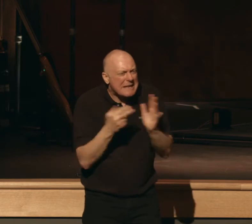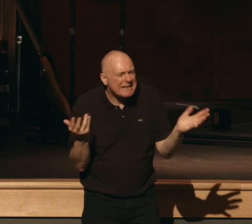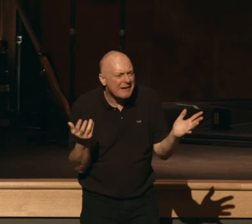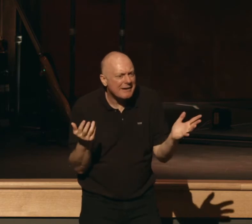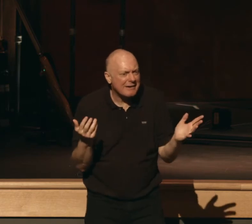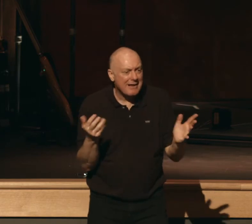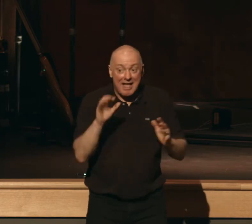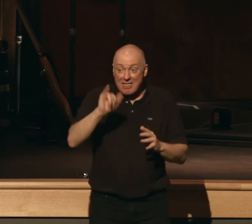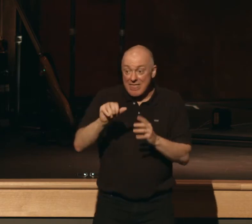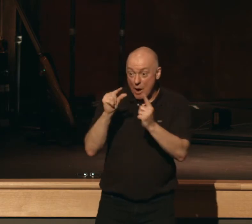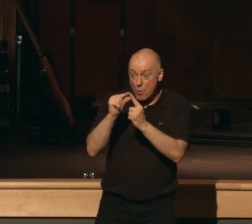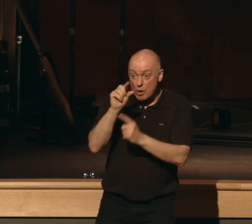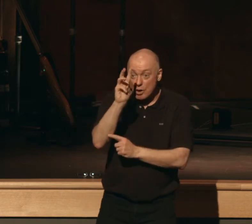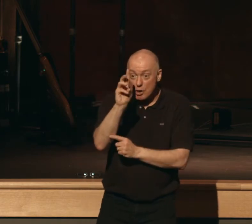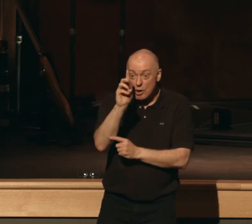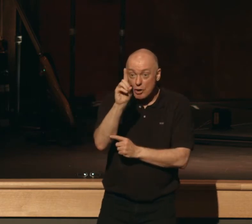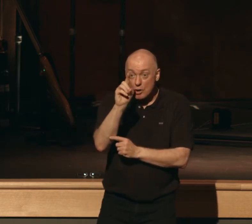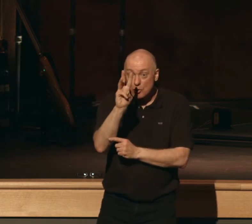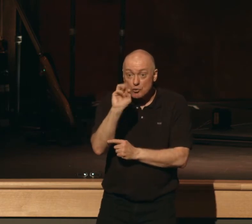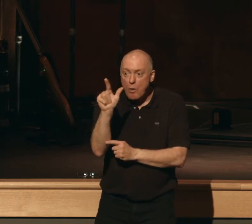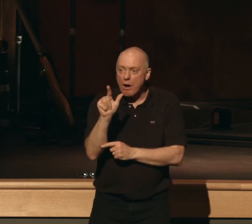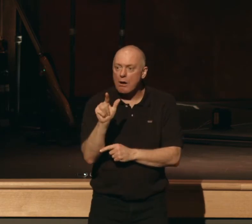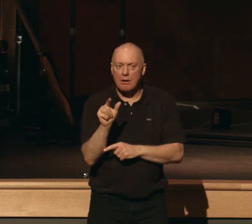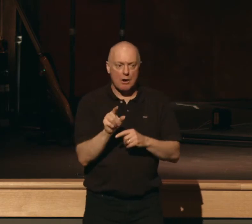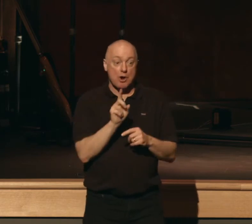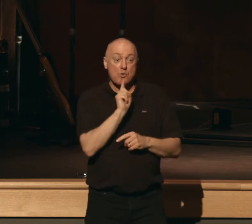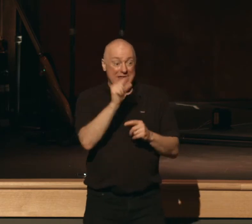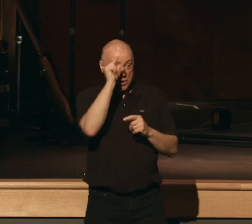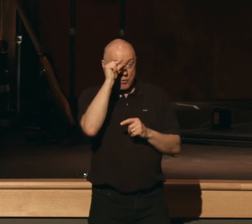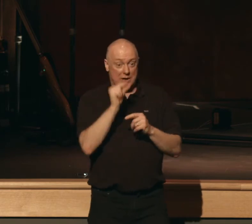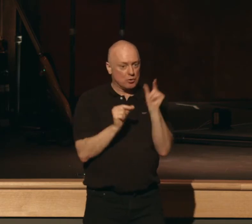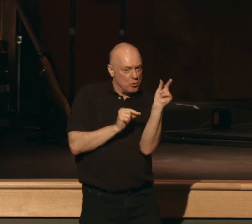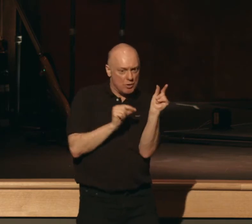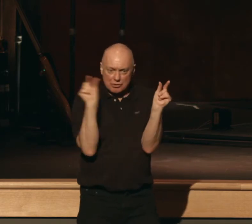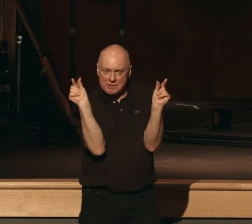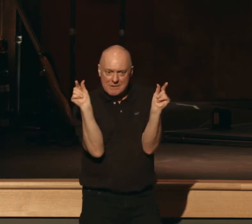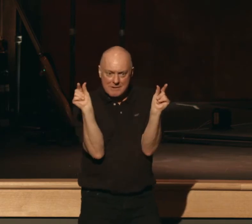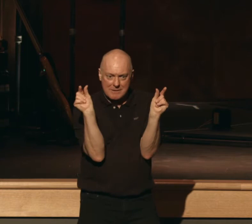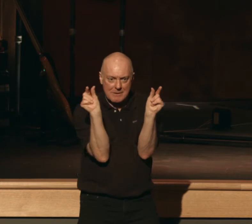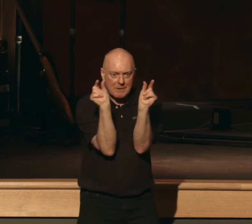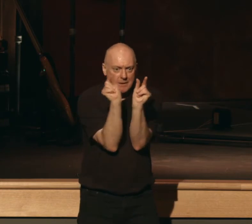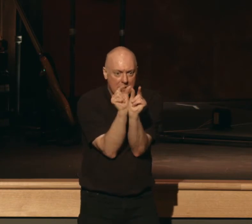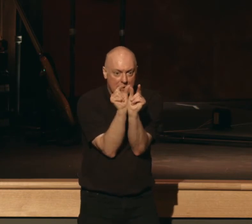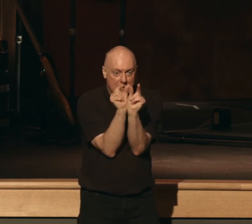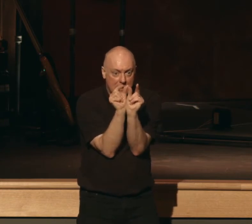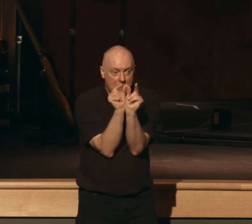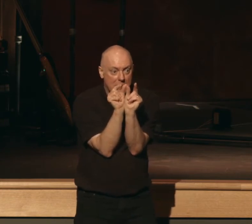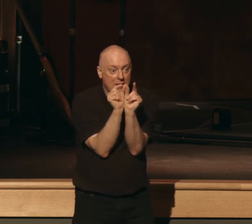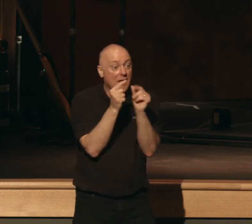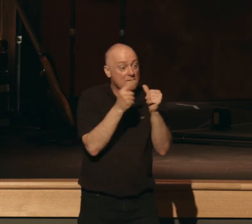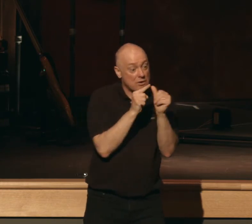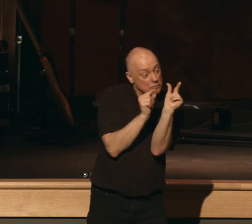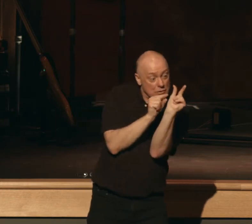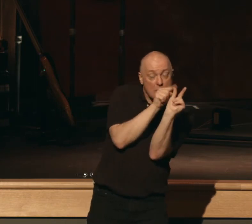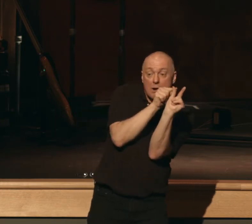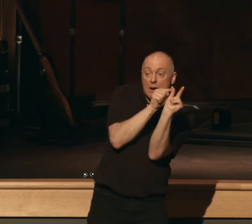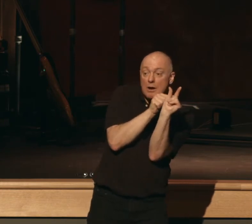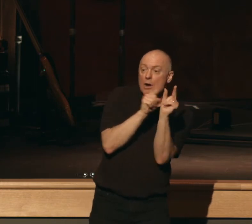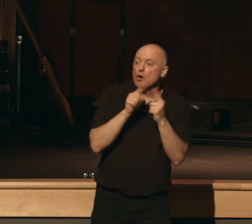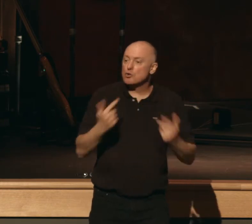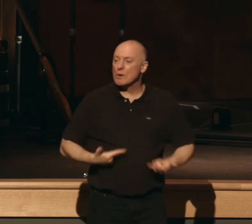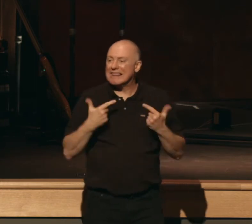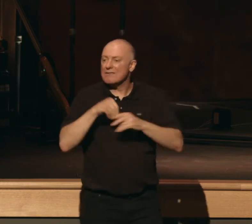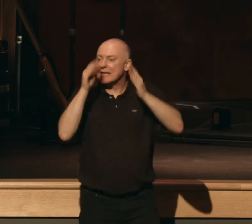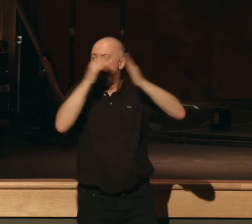means. That word dwell is a compound word in the Greek that means two things. The first word means to live